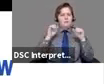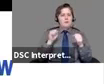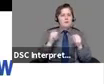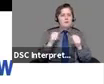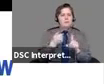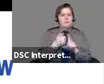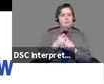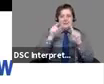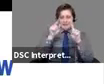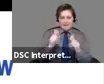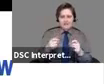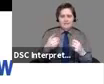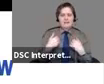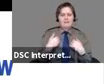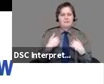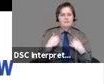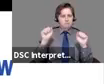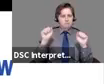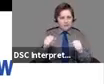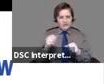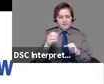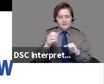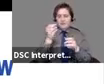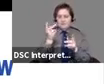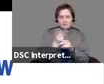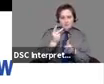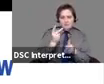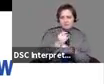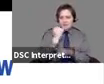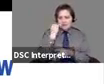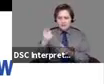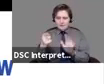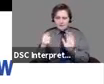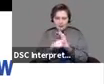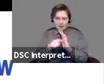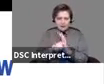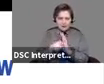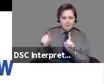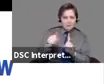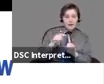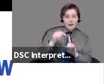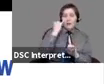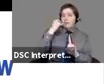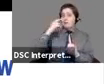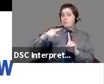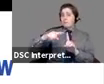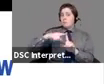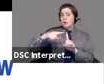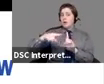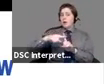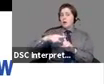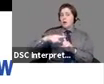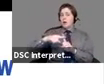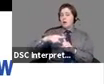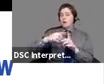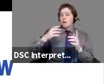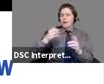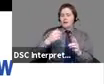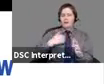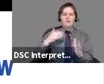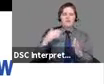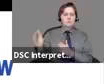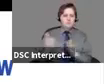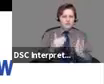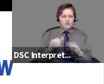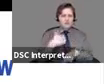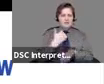be tested to determine if they are negative or positive. And if they are positive, there are arrangements we